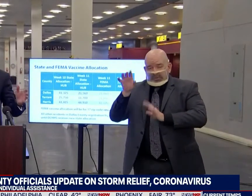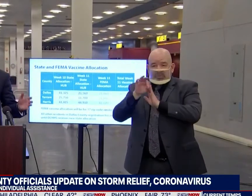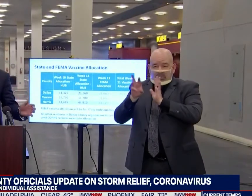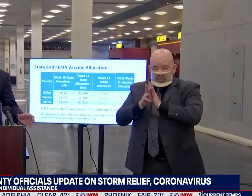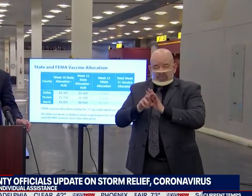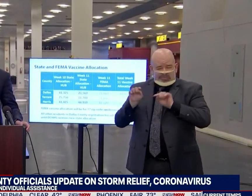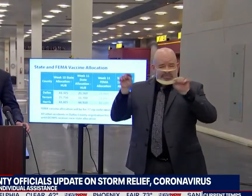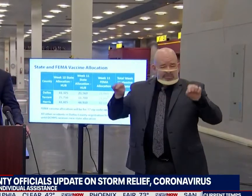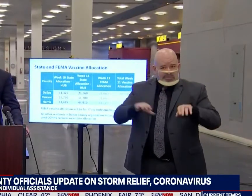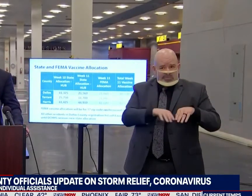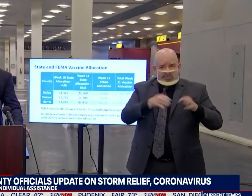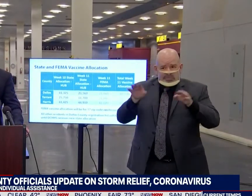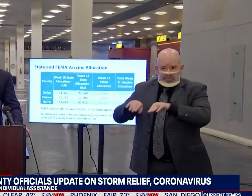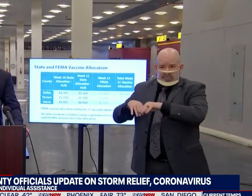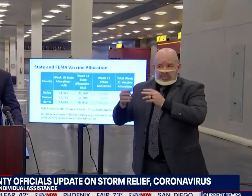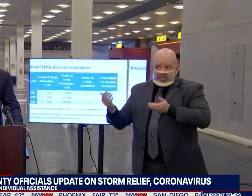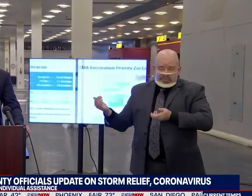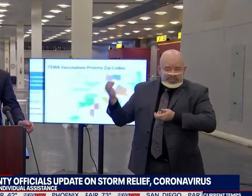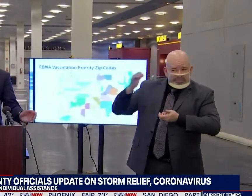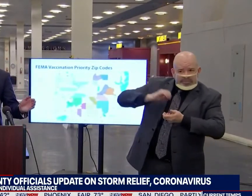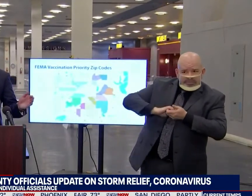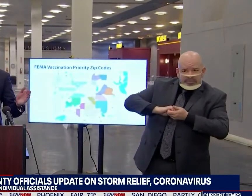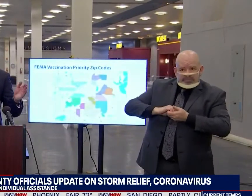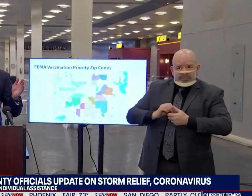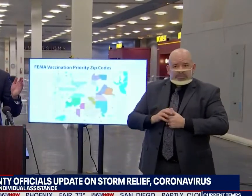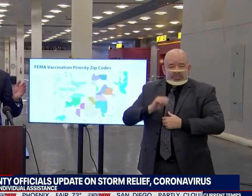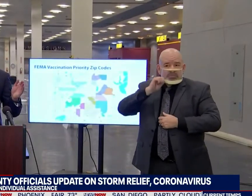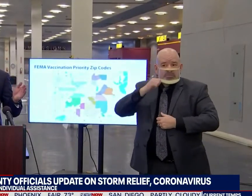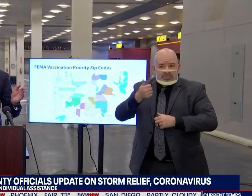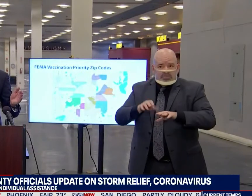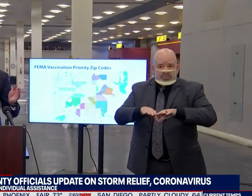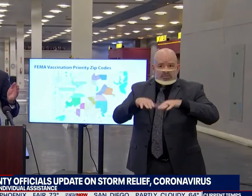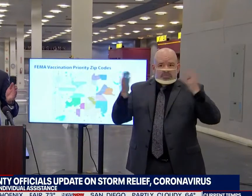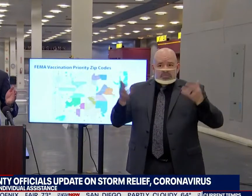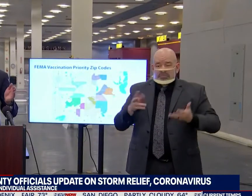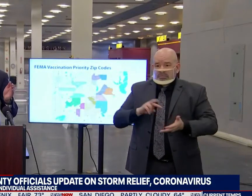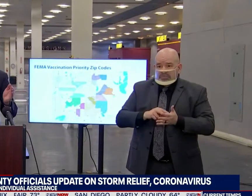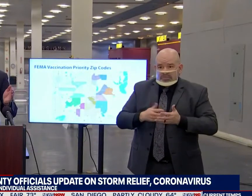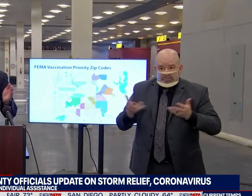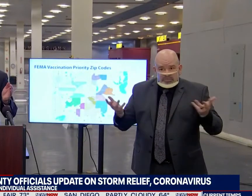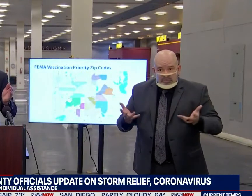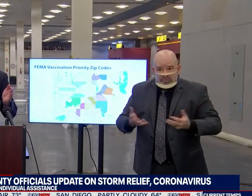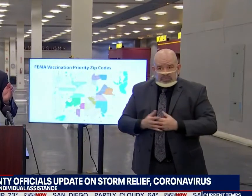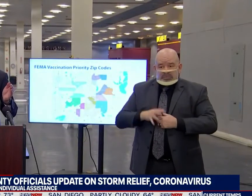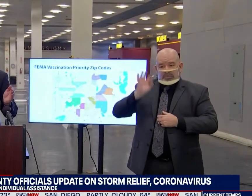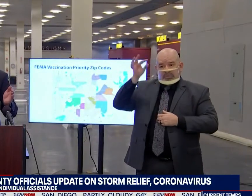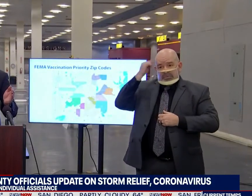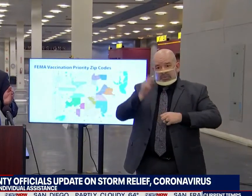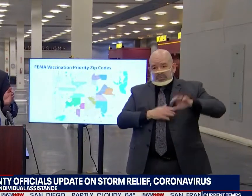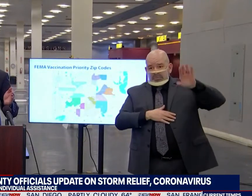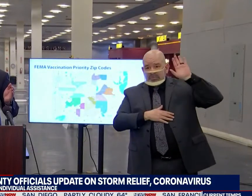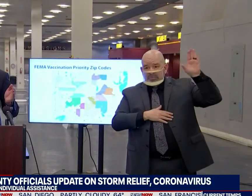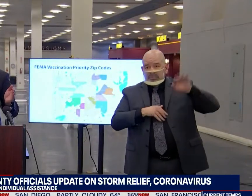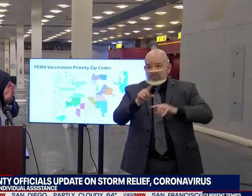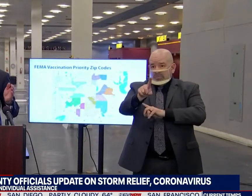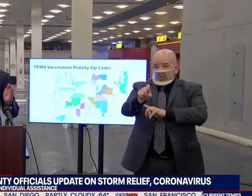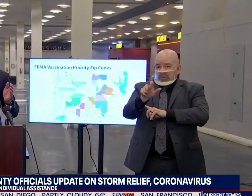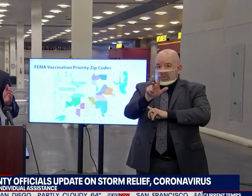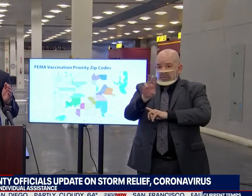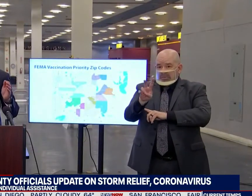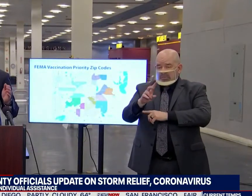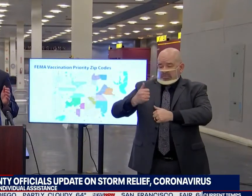opens tomorrow. So, what does that mean? That's a a federal team of 137 soldiers